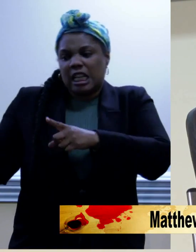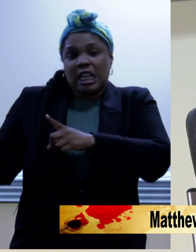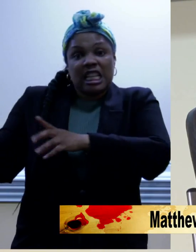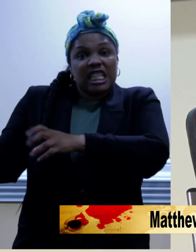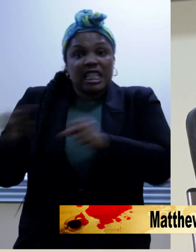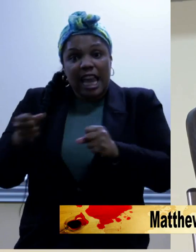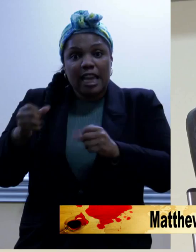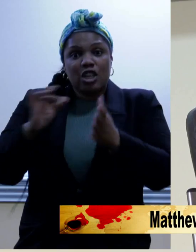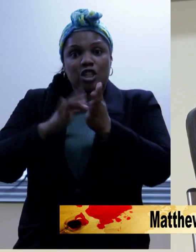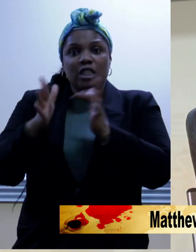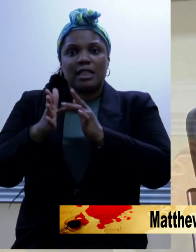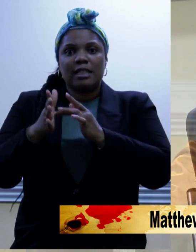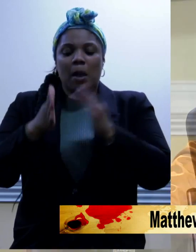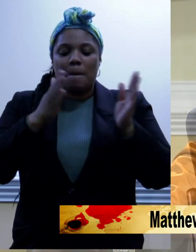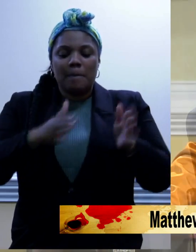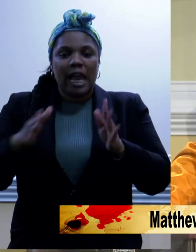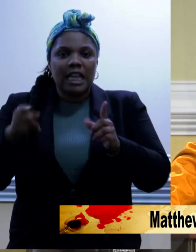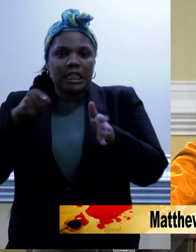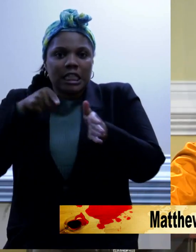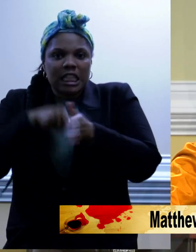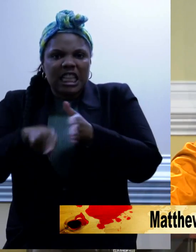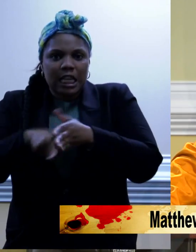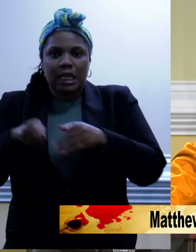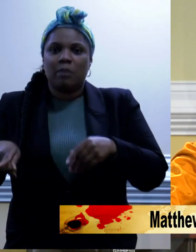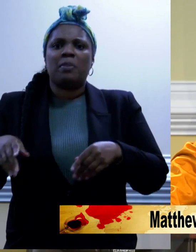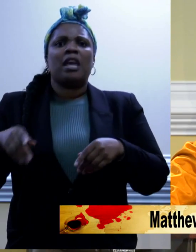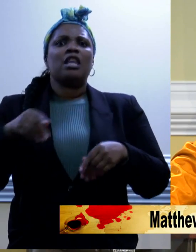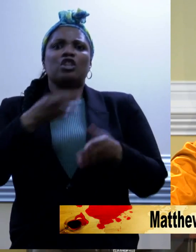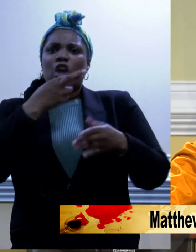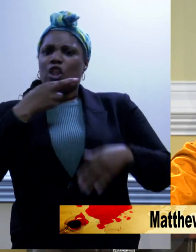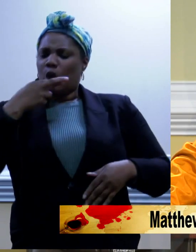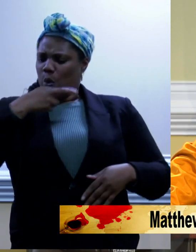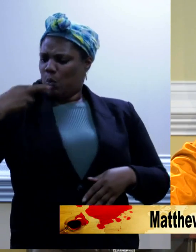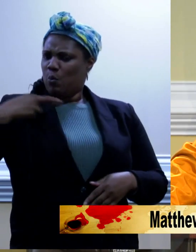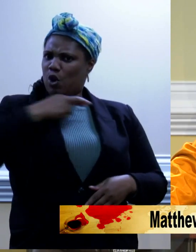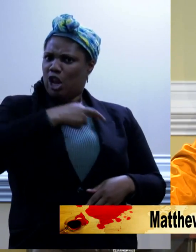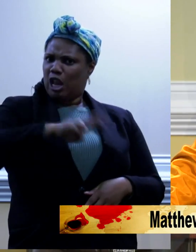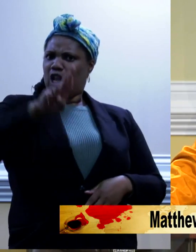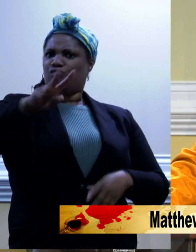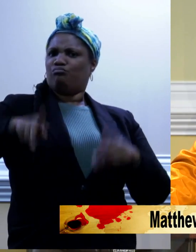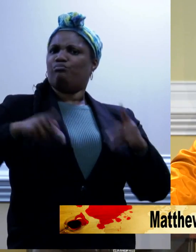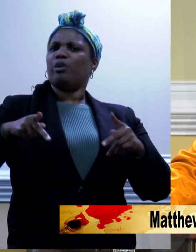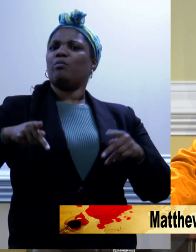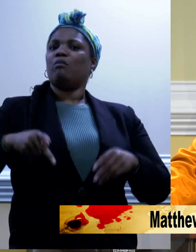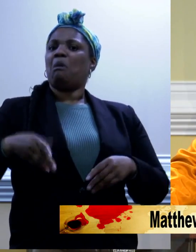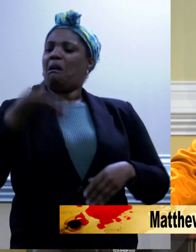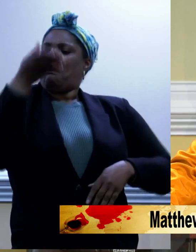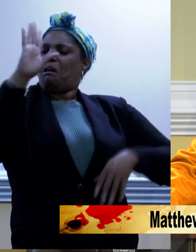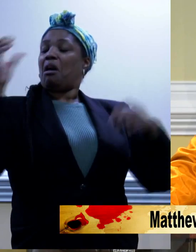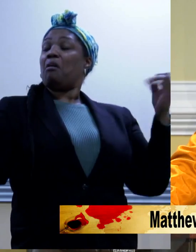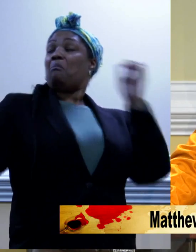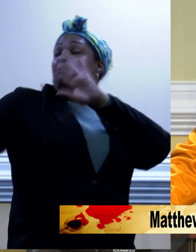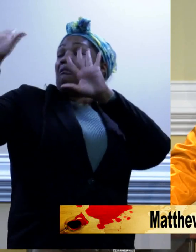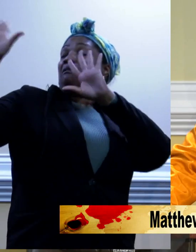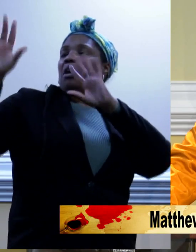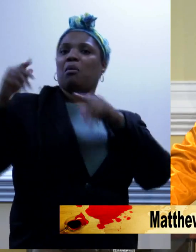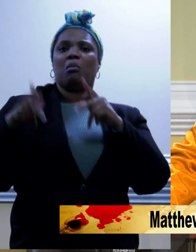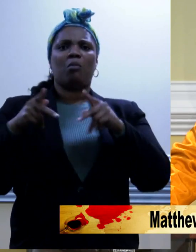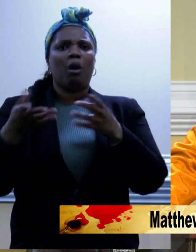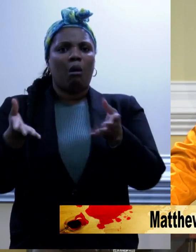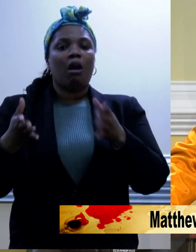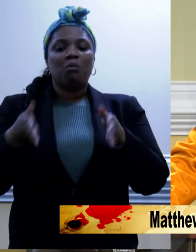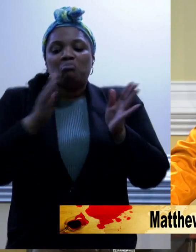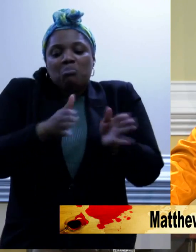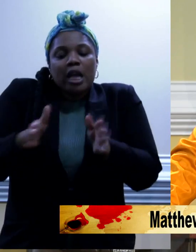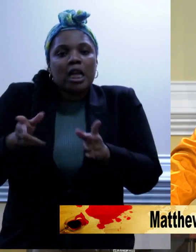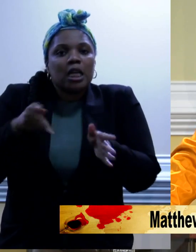him. Now, these are the priests now. These are religious people. Yeah. God-fearing people. They plotting on killing